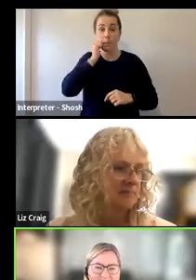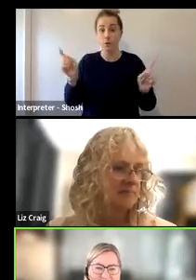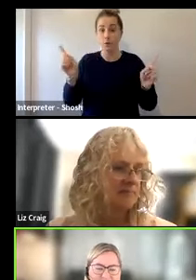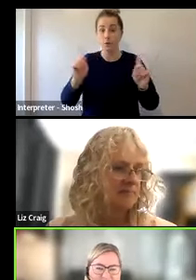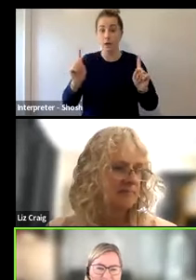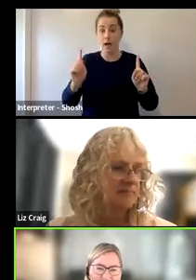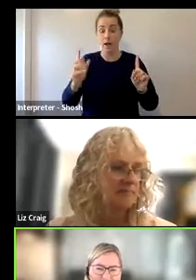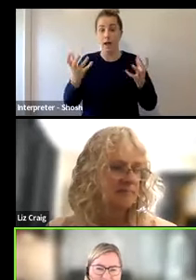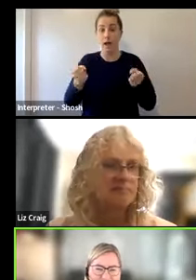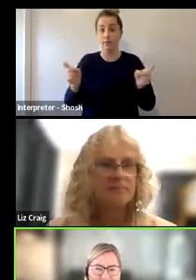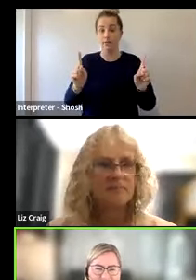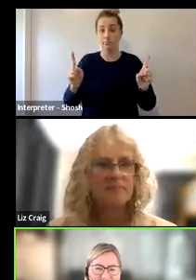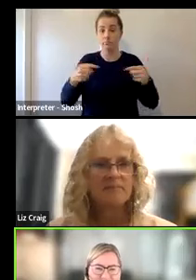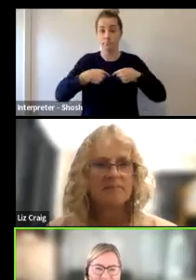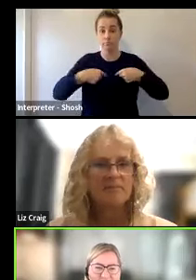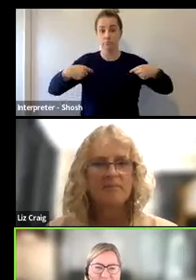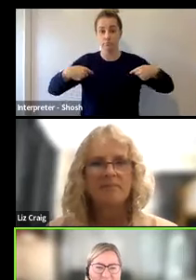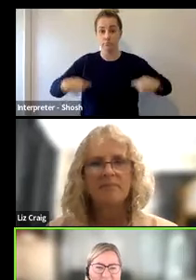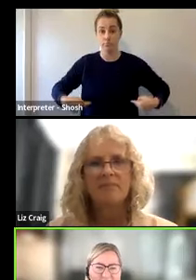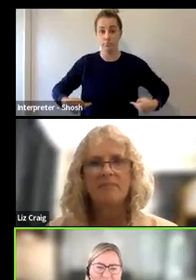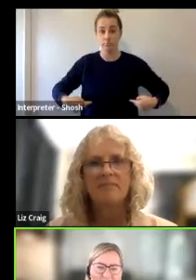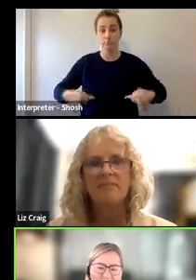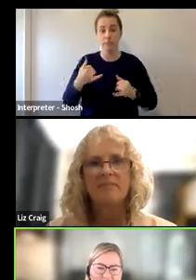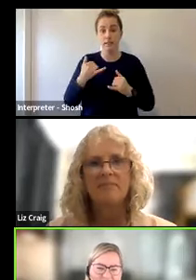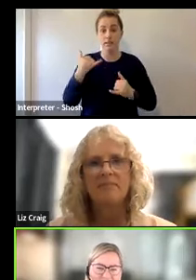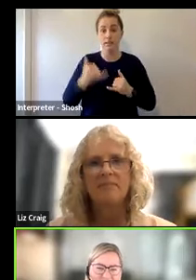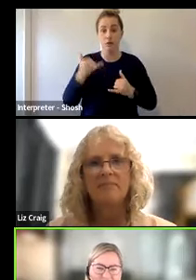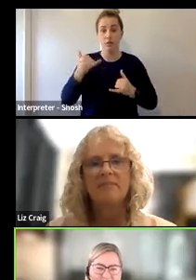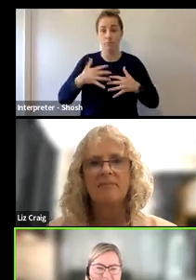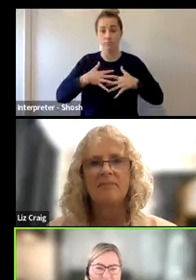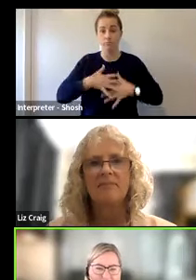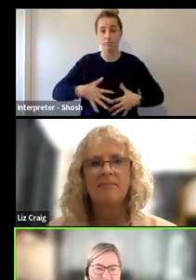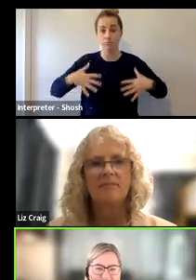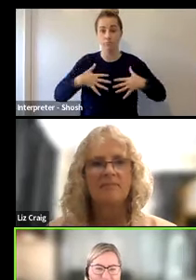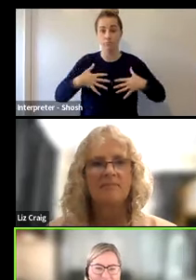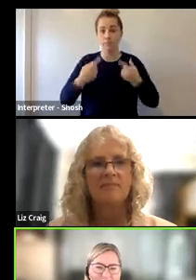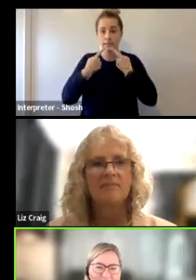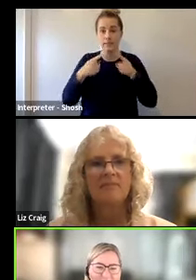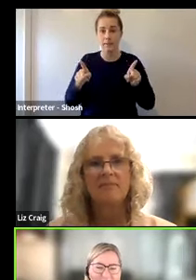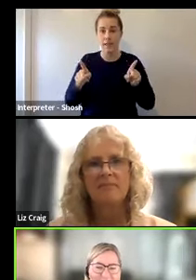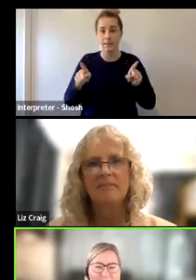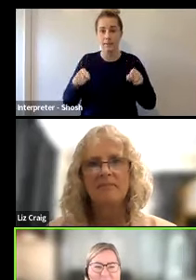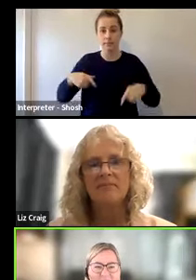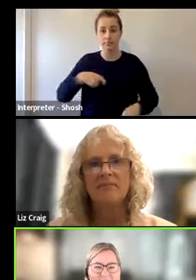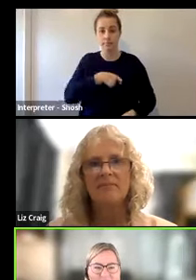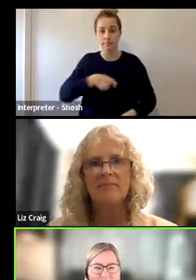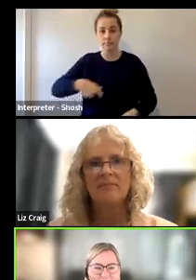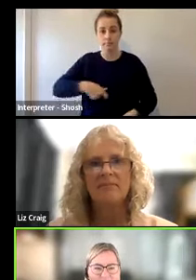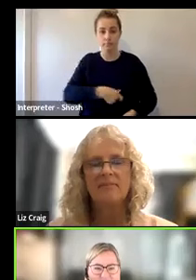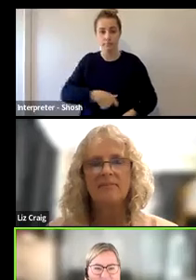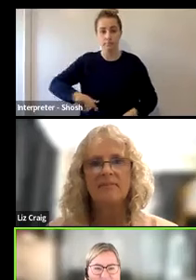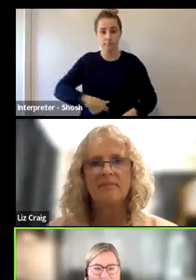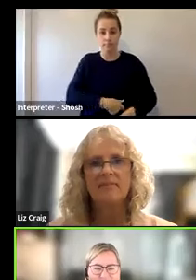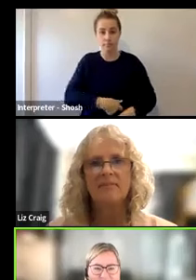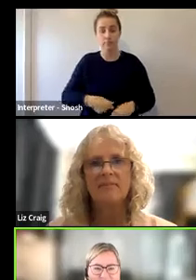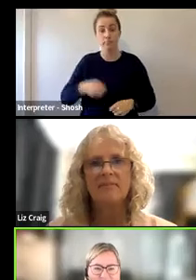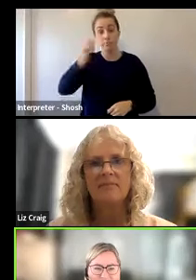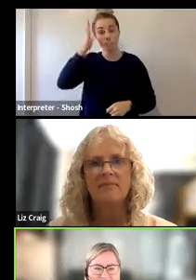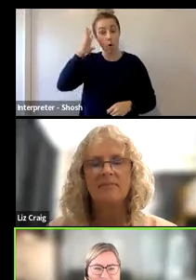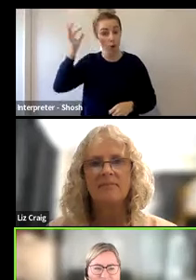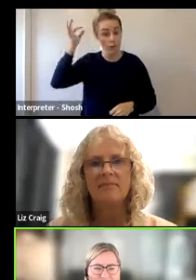but I also have a metallic statement on the front of my black shirt. I'm